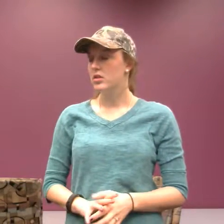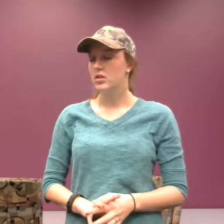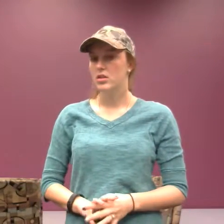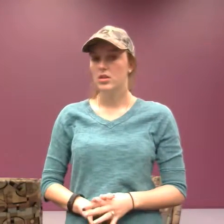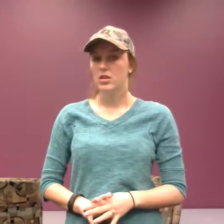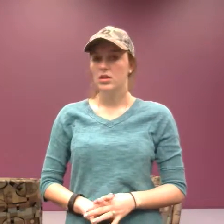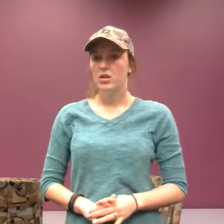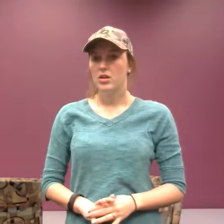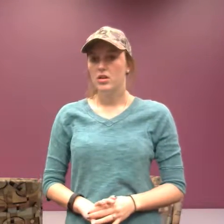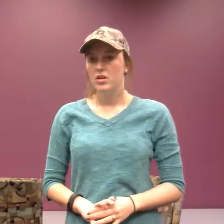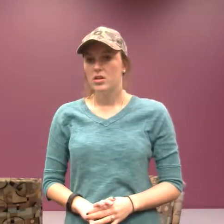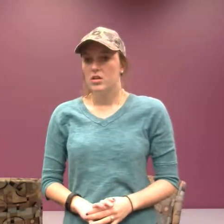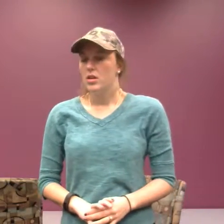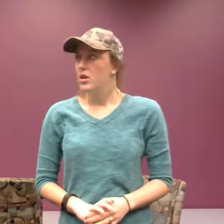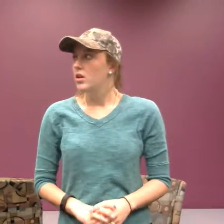number.